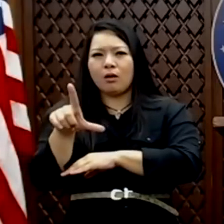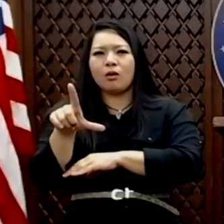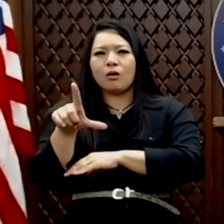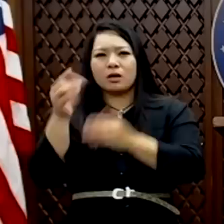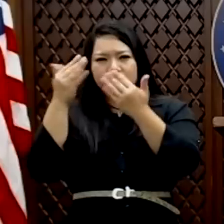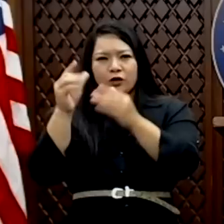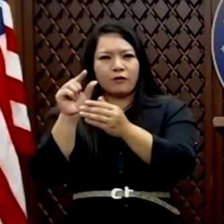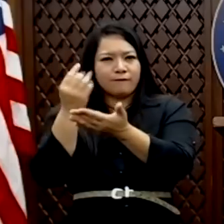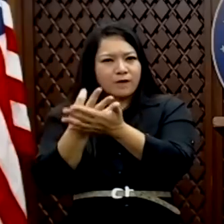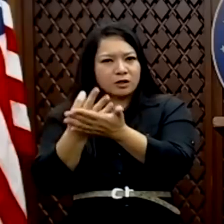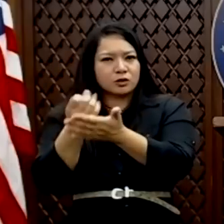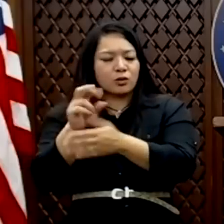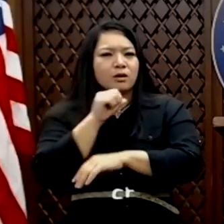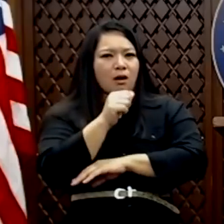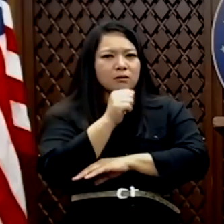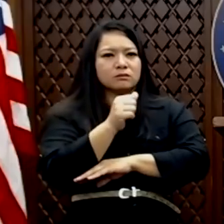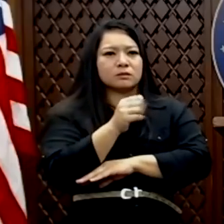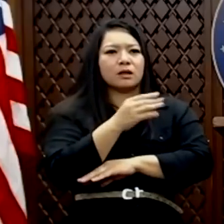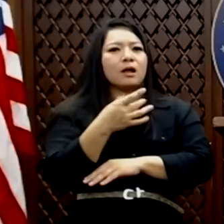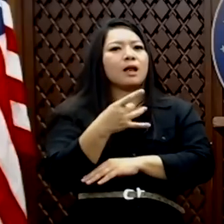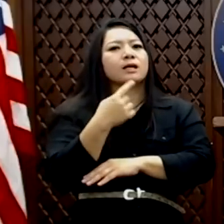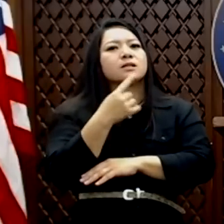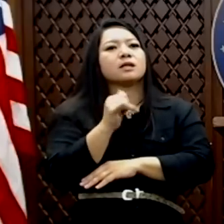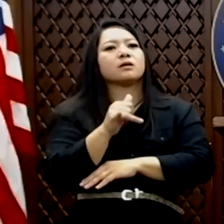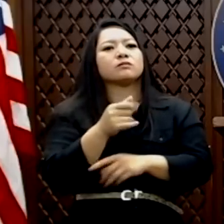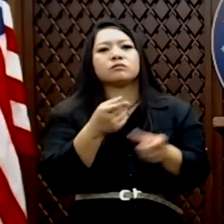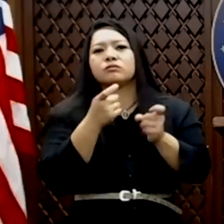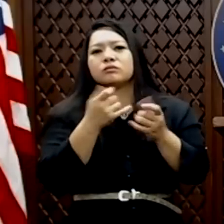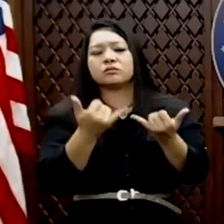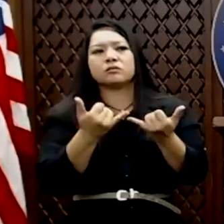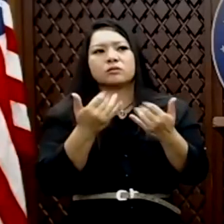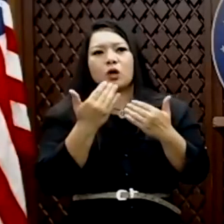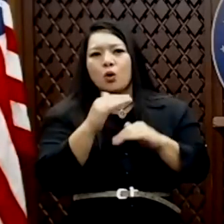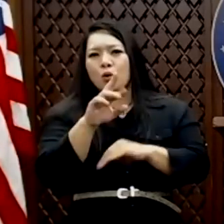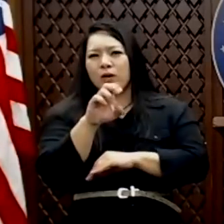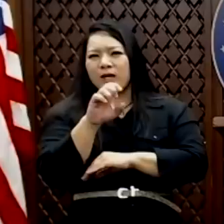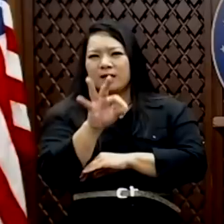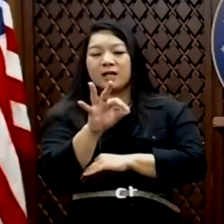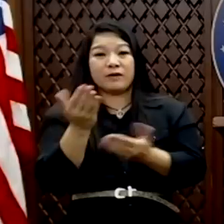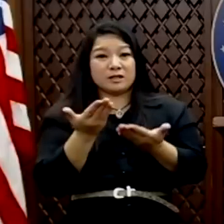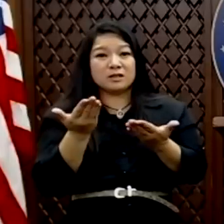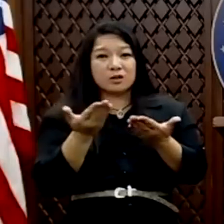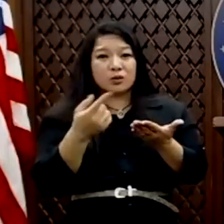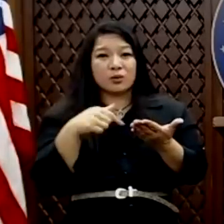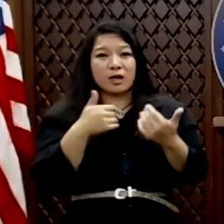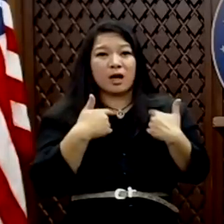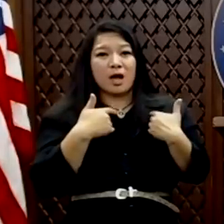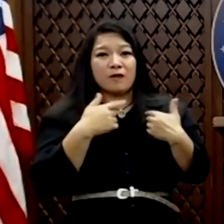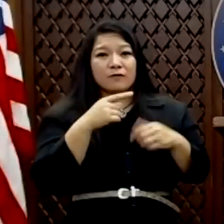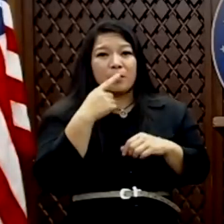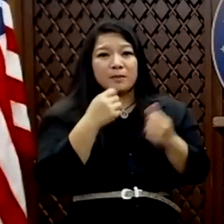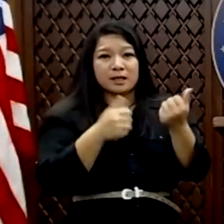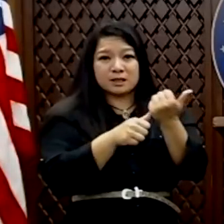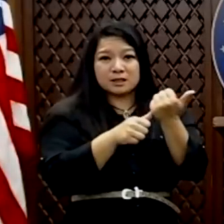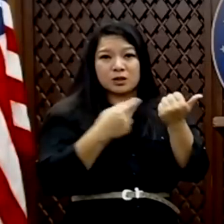or not. And like I said, immediate relief is here. We have public assistance